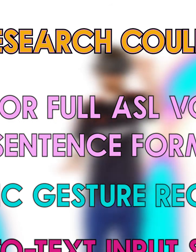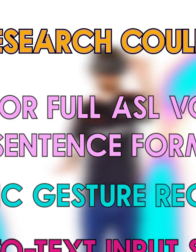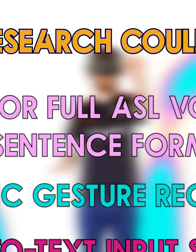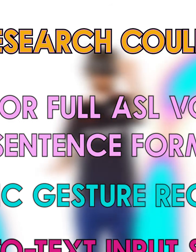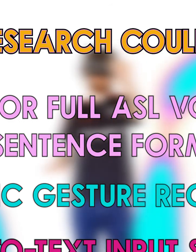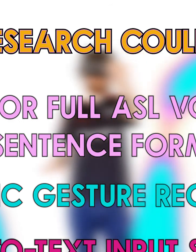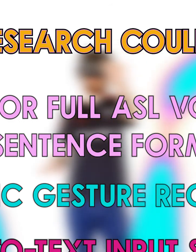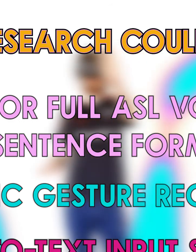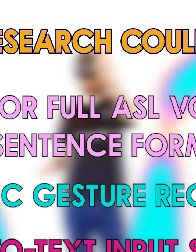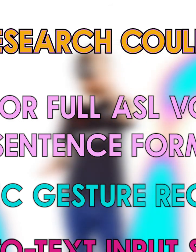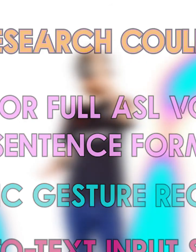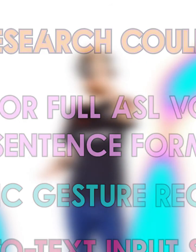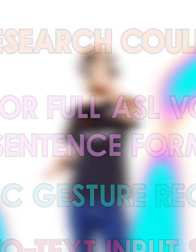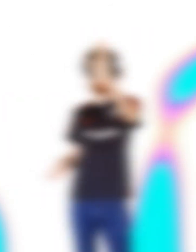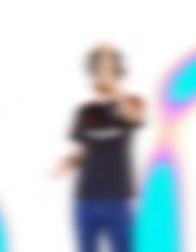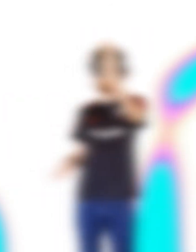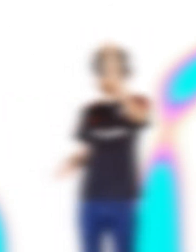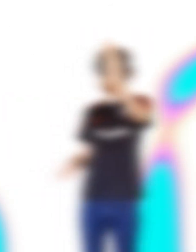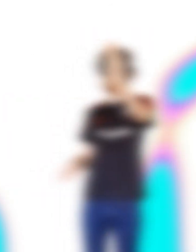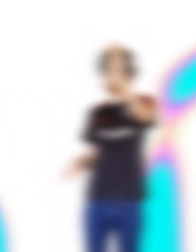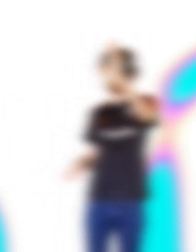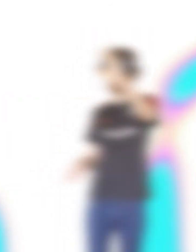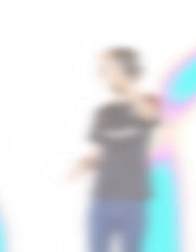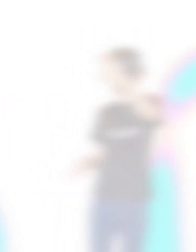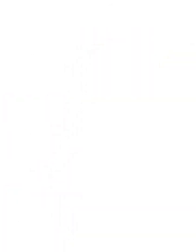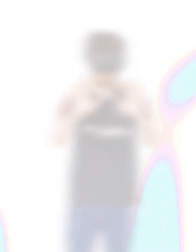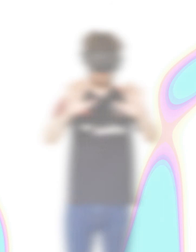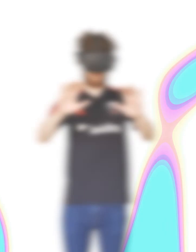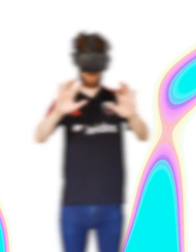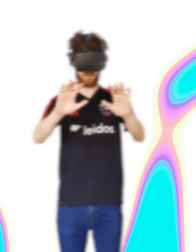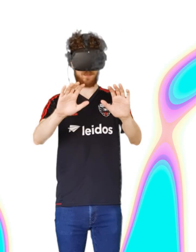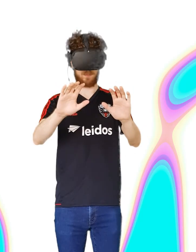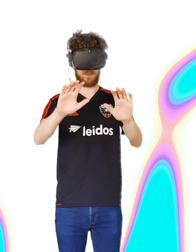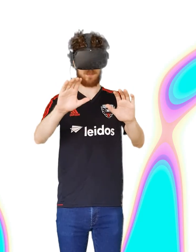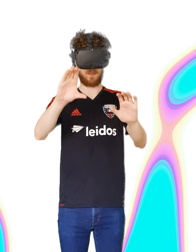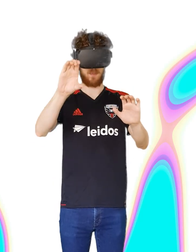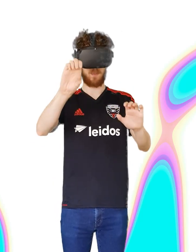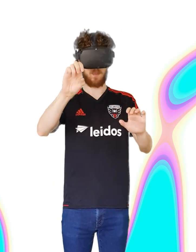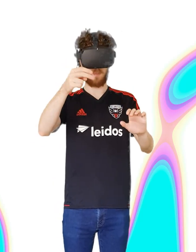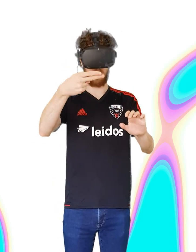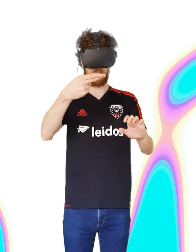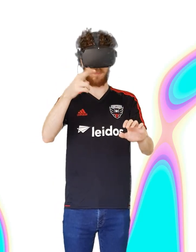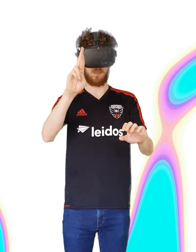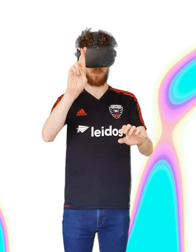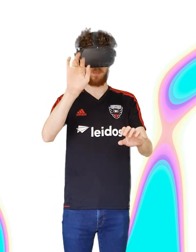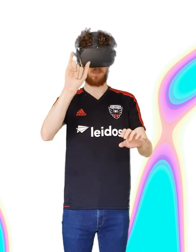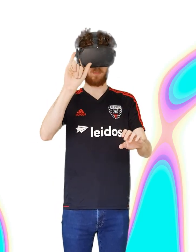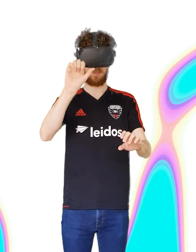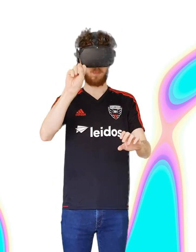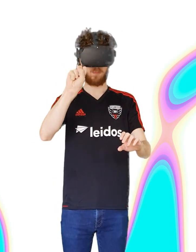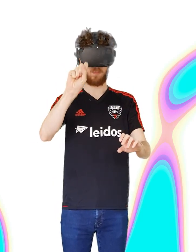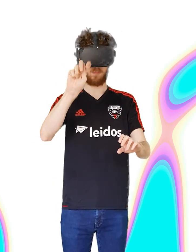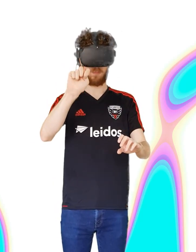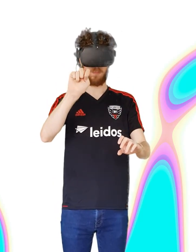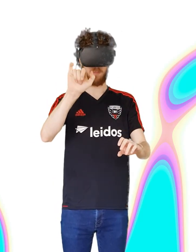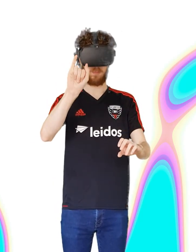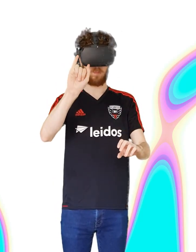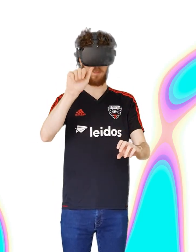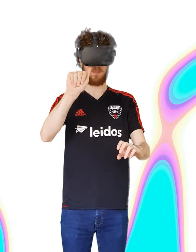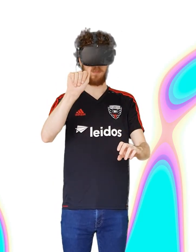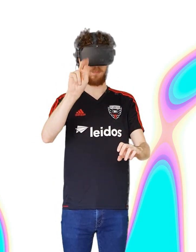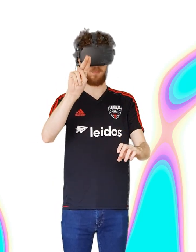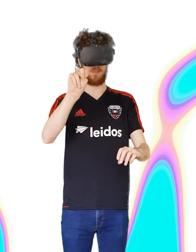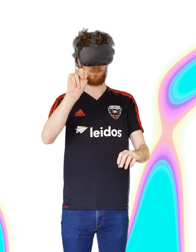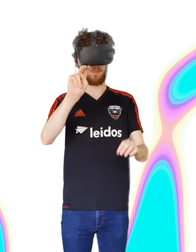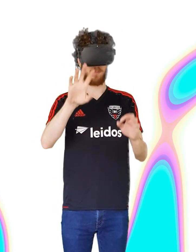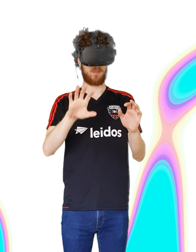systems and how they can be brought to the Quest. This project was rather rewarding. The game received a better response than I could have hoped for, and really seemed